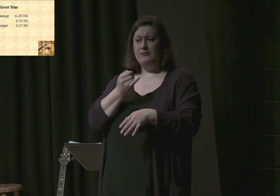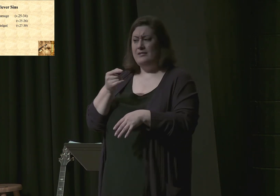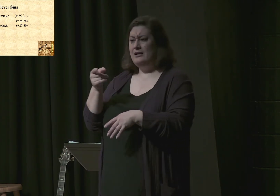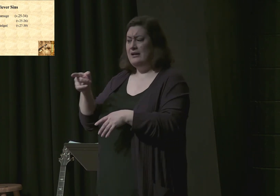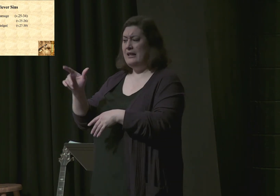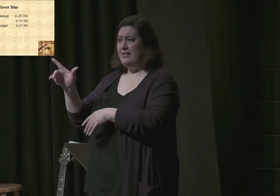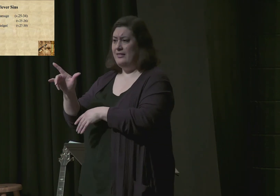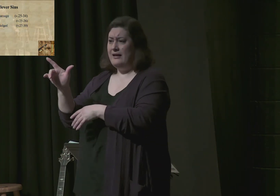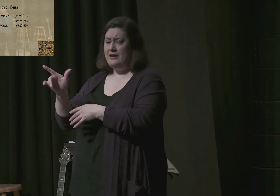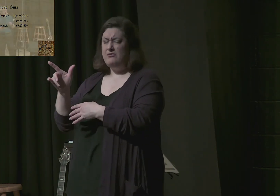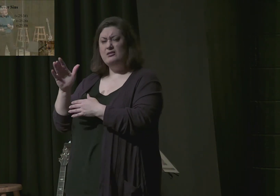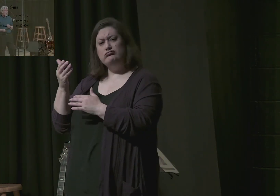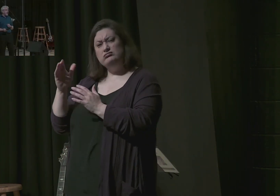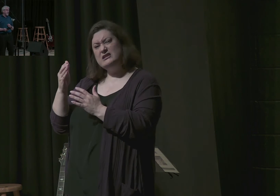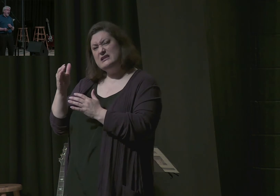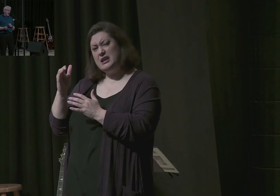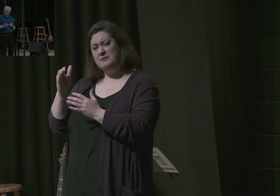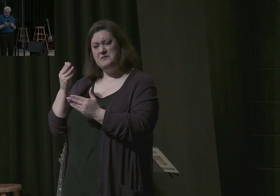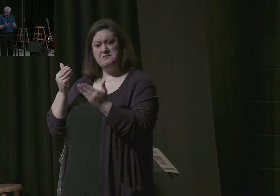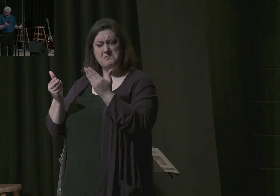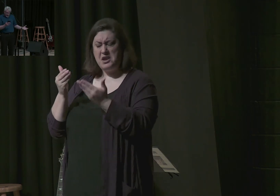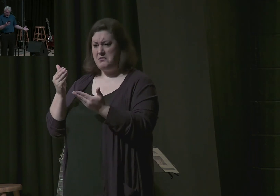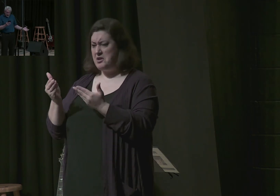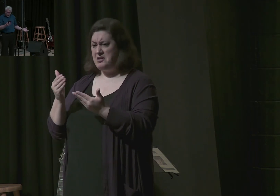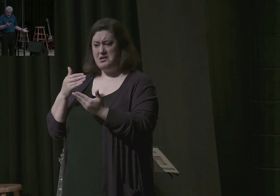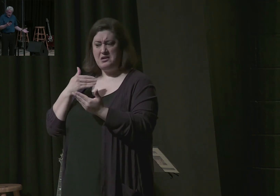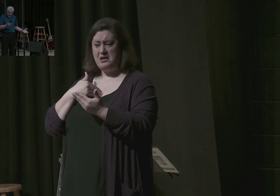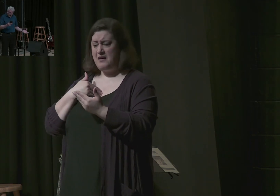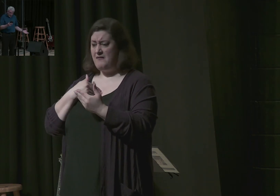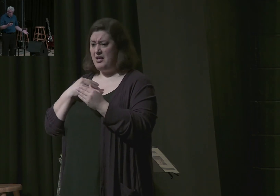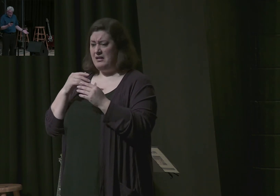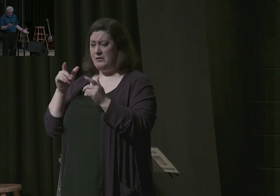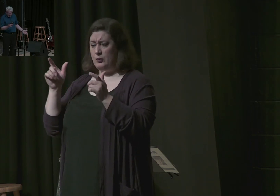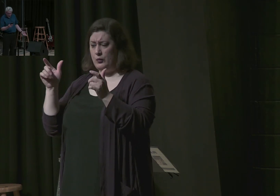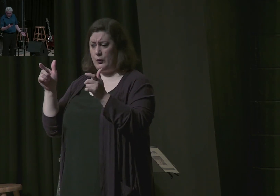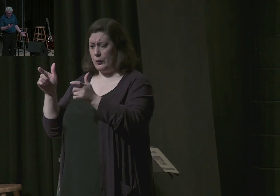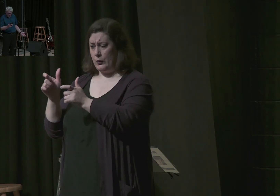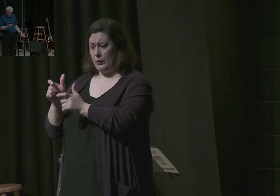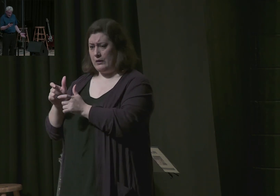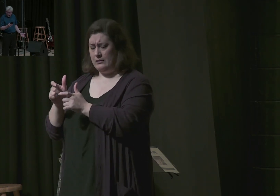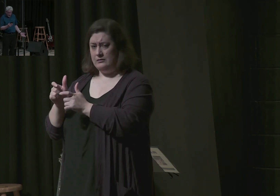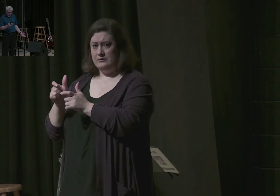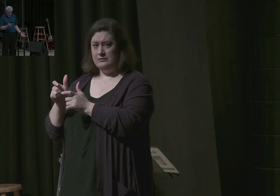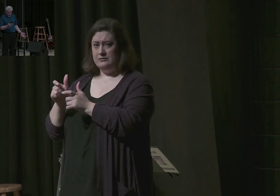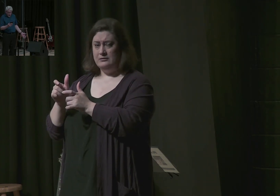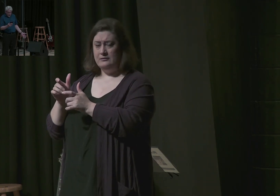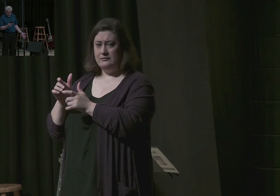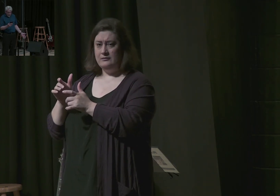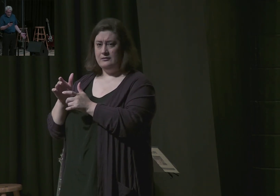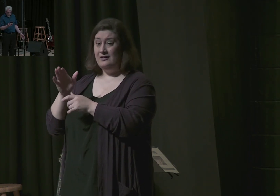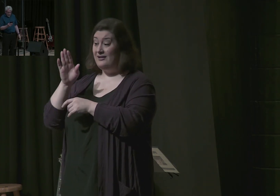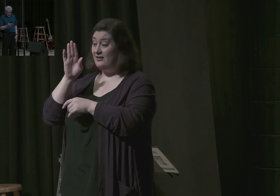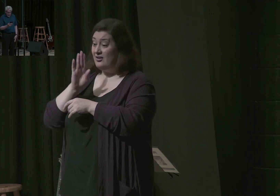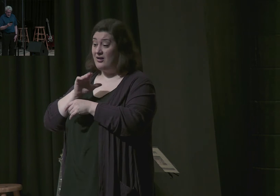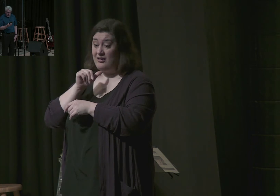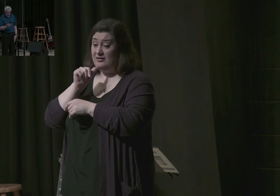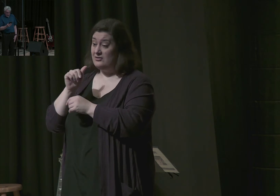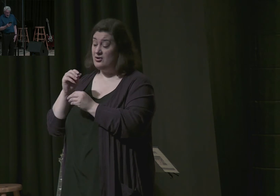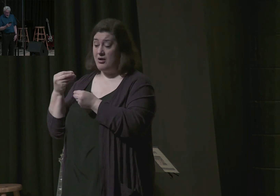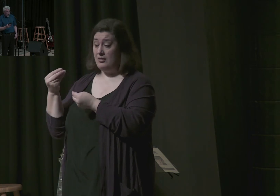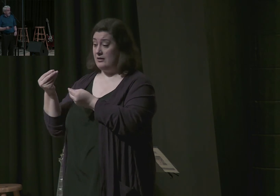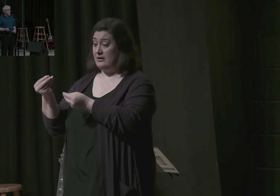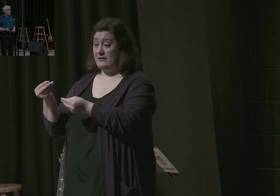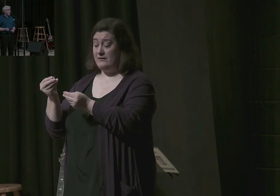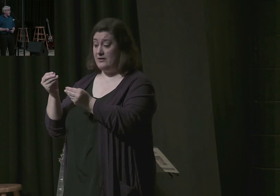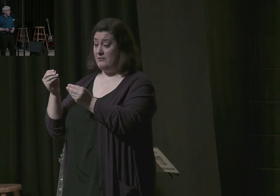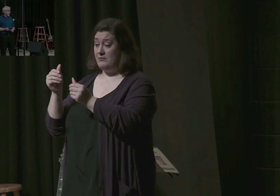prosperous. For all his knowing the value of everything and the worth of nothing, God had seen fit to not